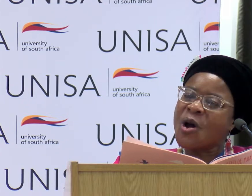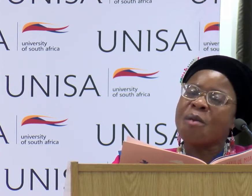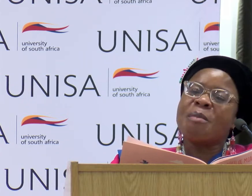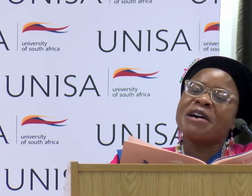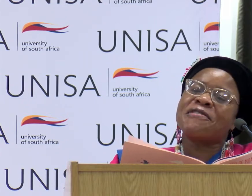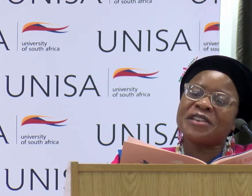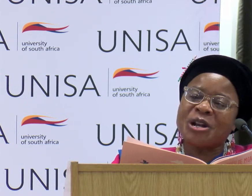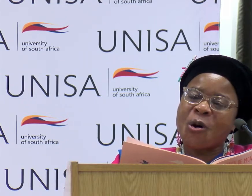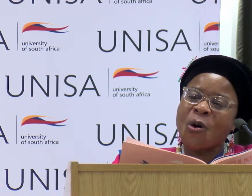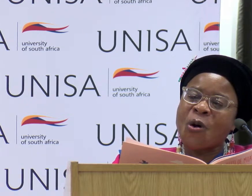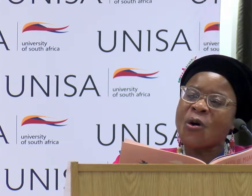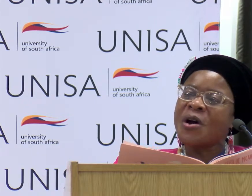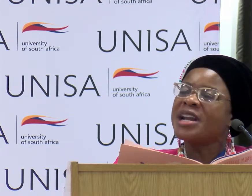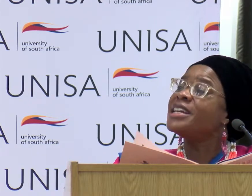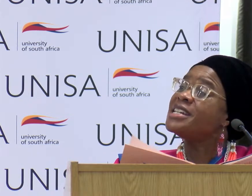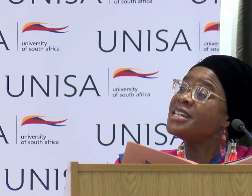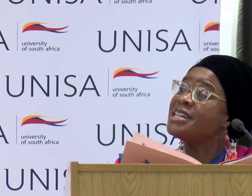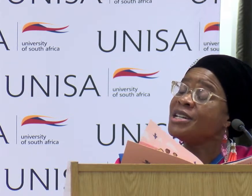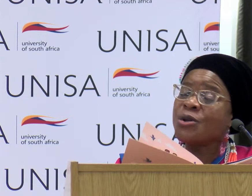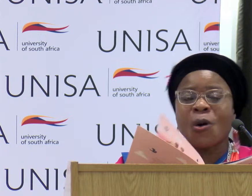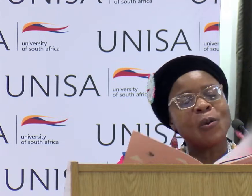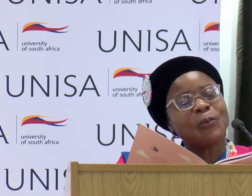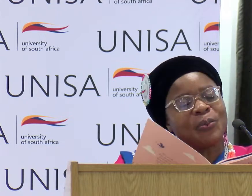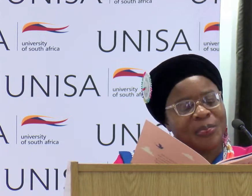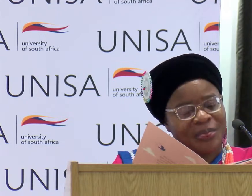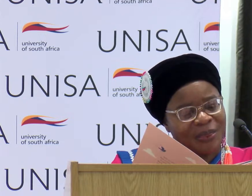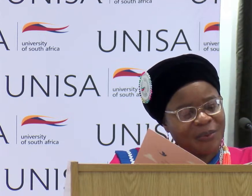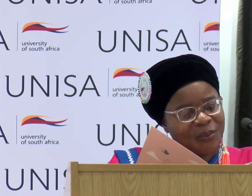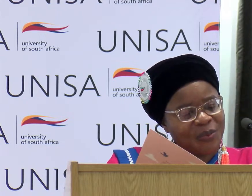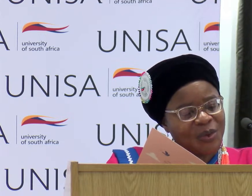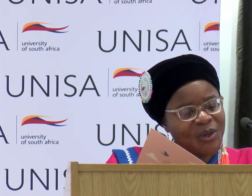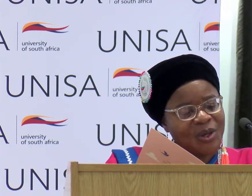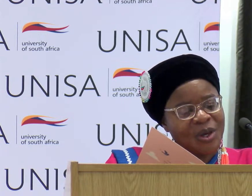batho, mafelo le dilo.